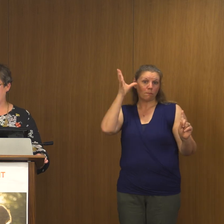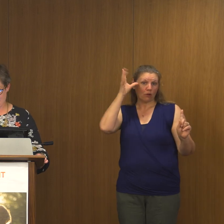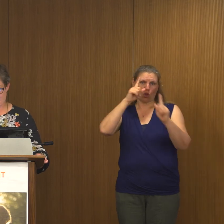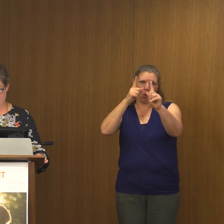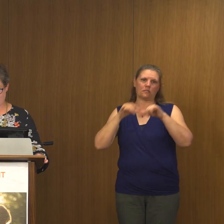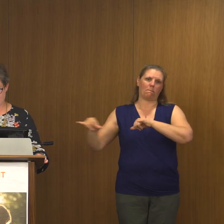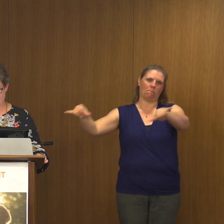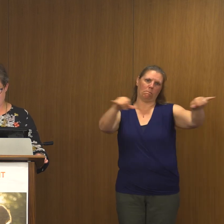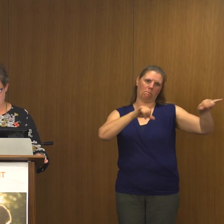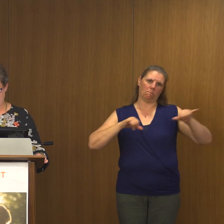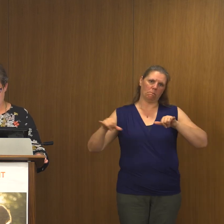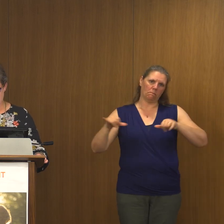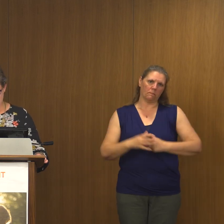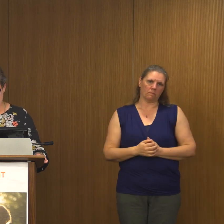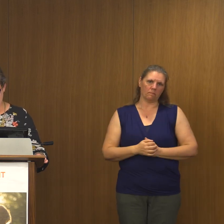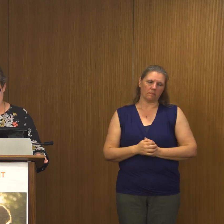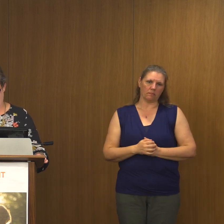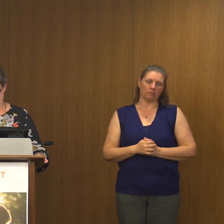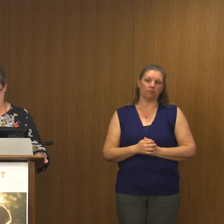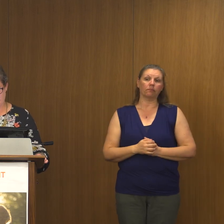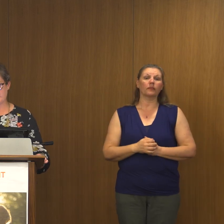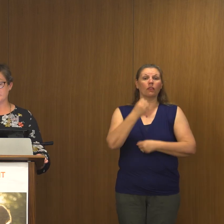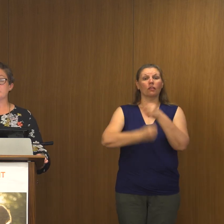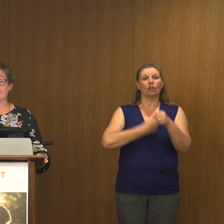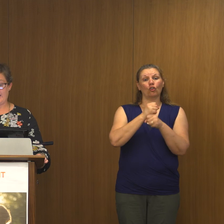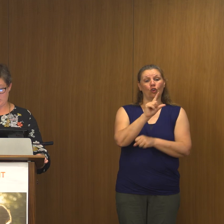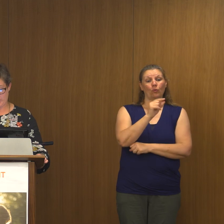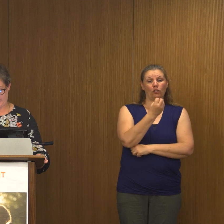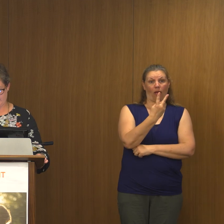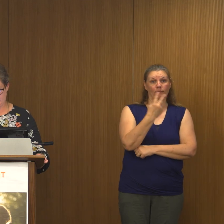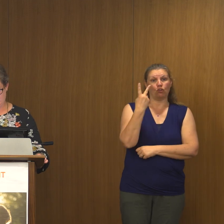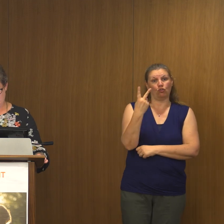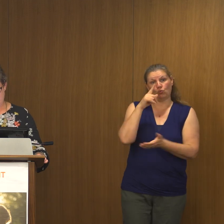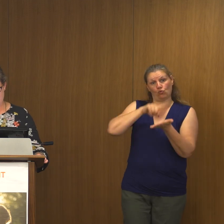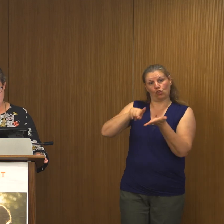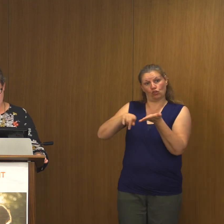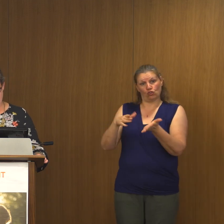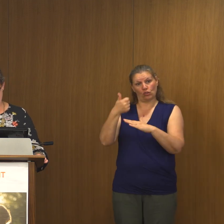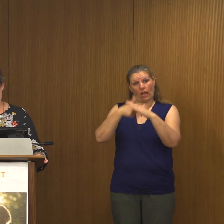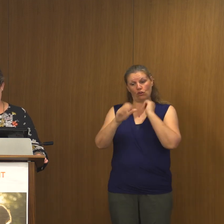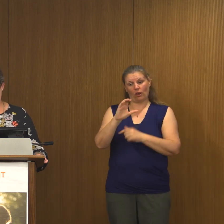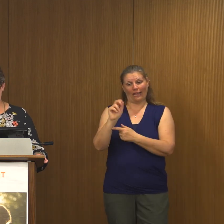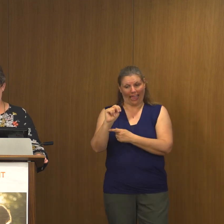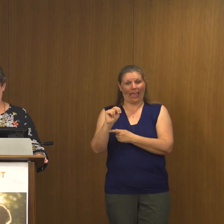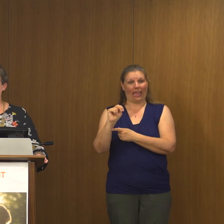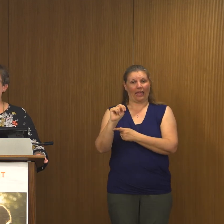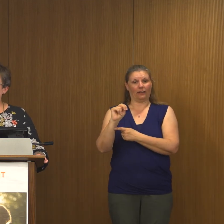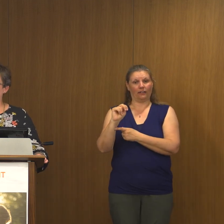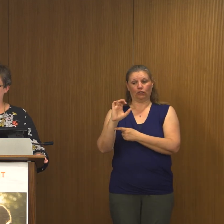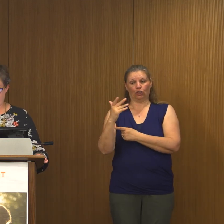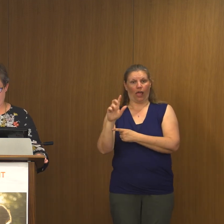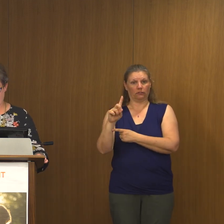goals for our kids. In 2012, two researchers at CanChild, Centre for Childhood Disability